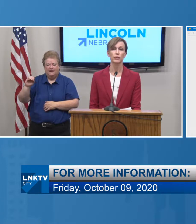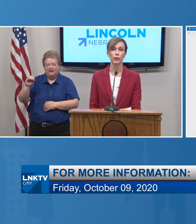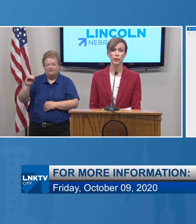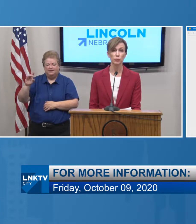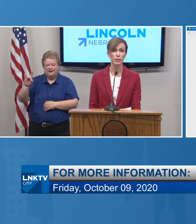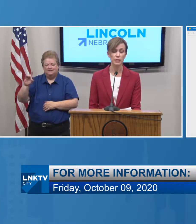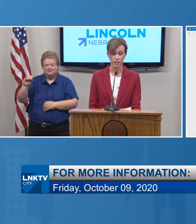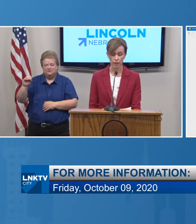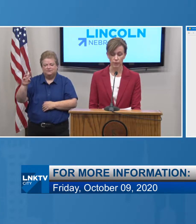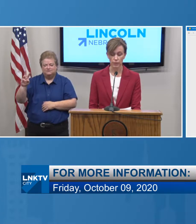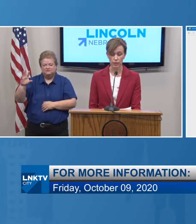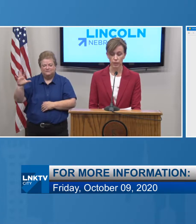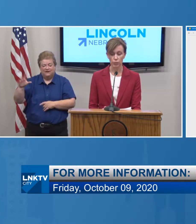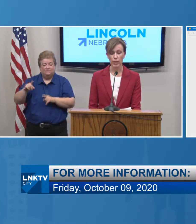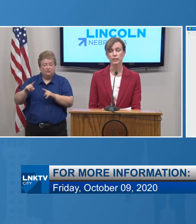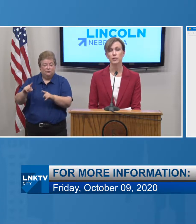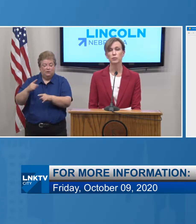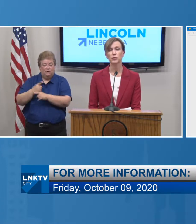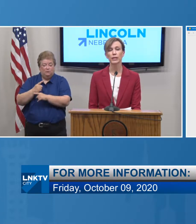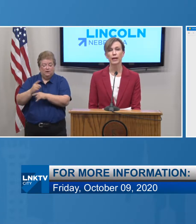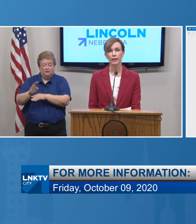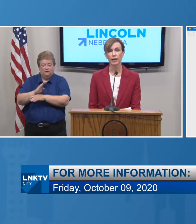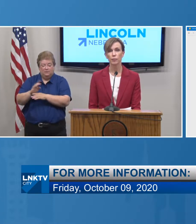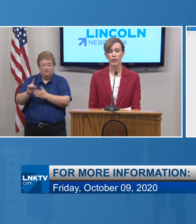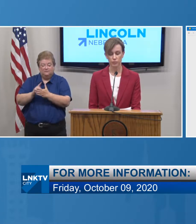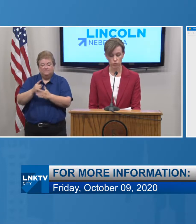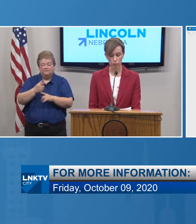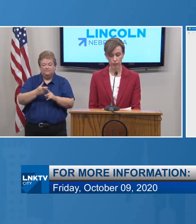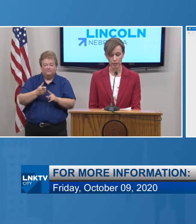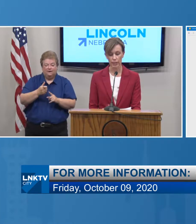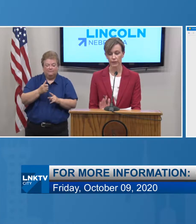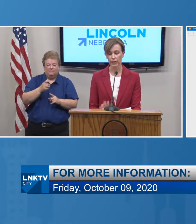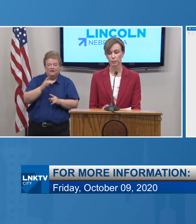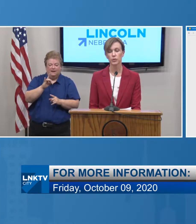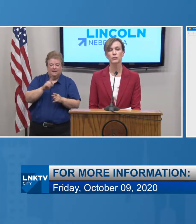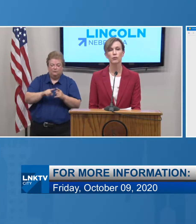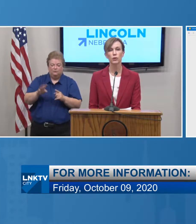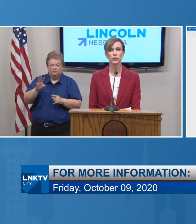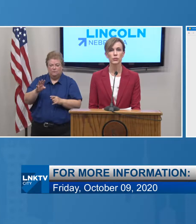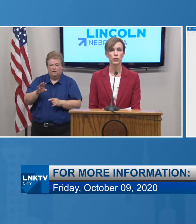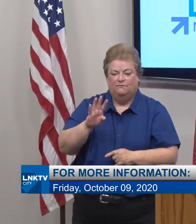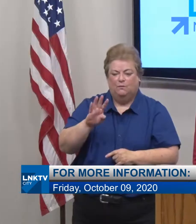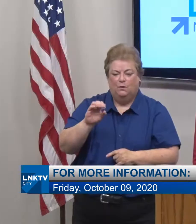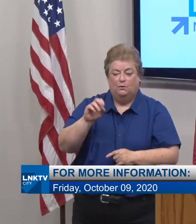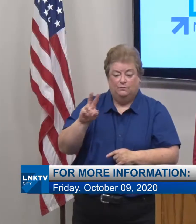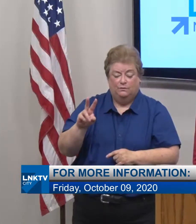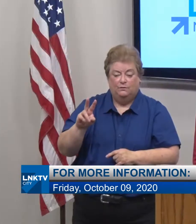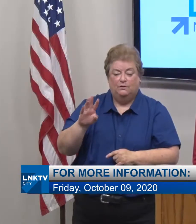8065 during regular business hours, weekdays between 8 a.m. and 4 p.m. Again, that number is